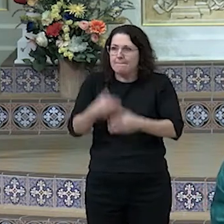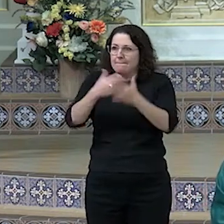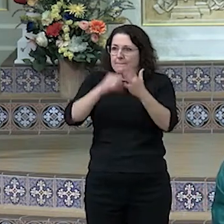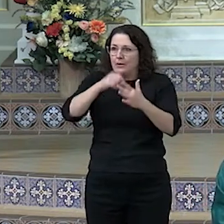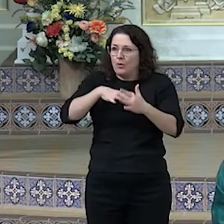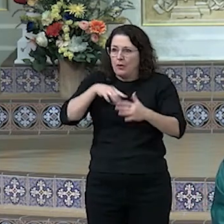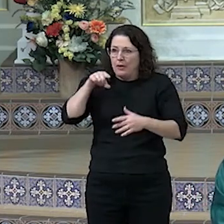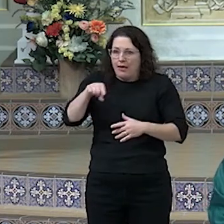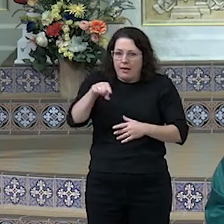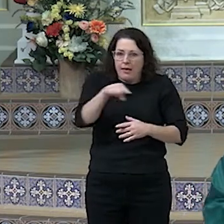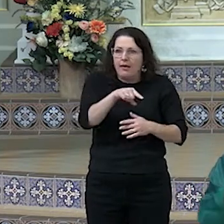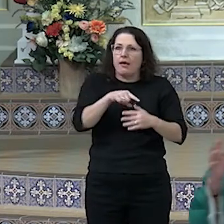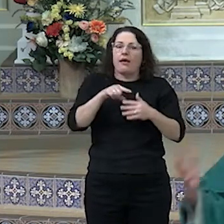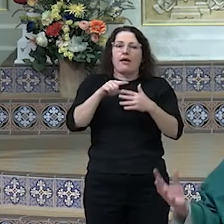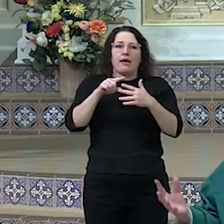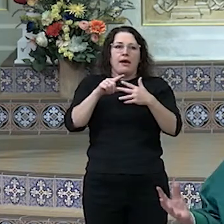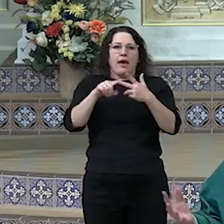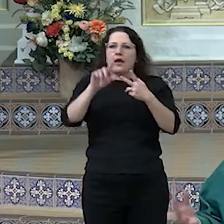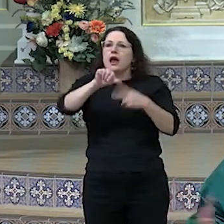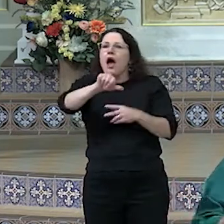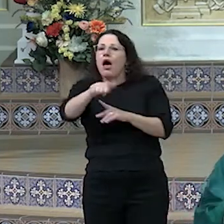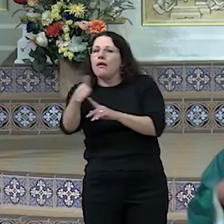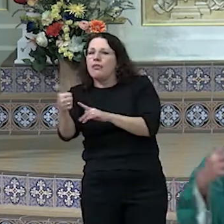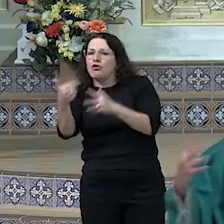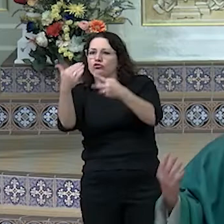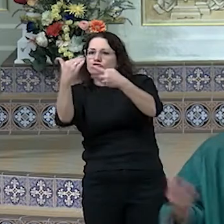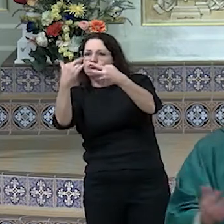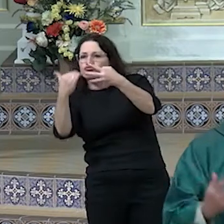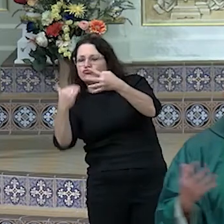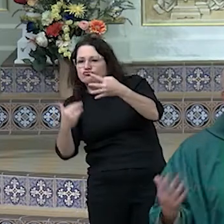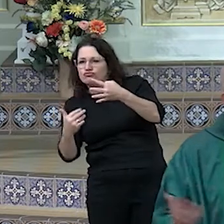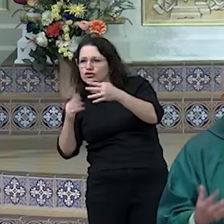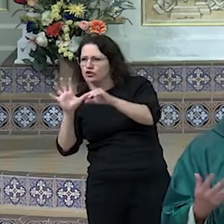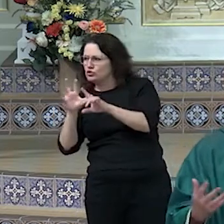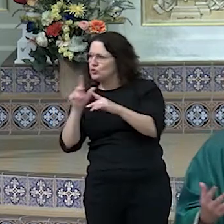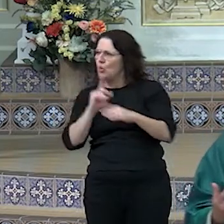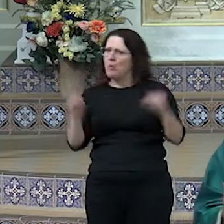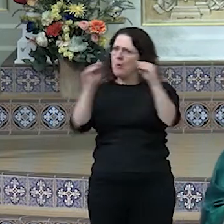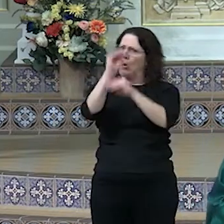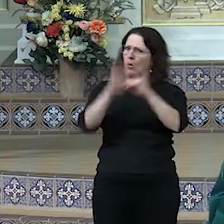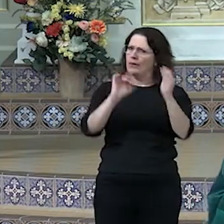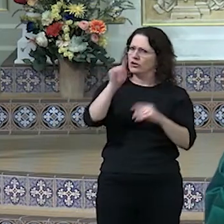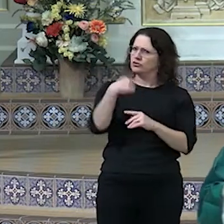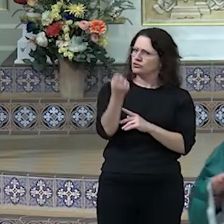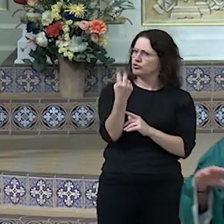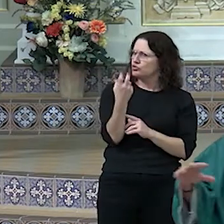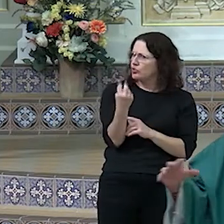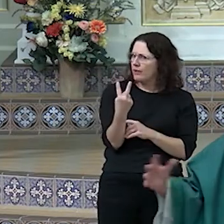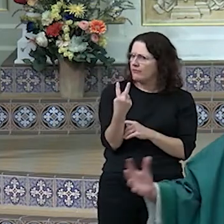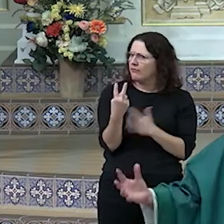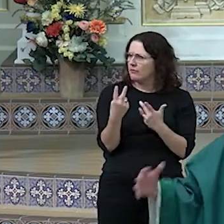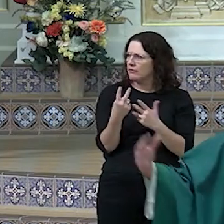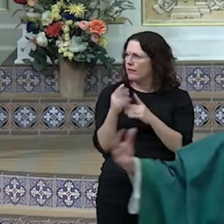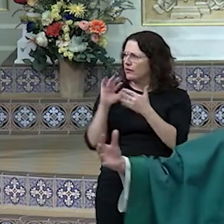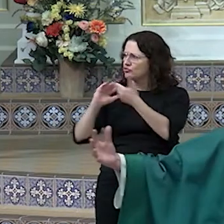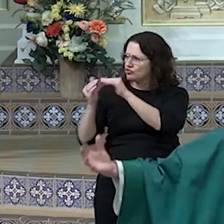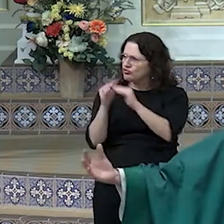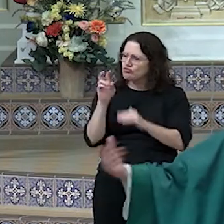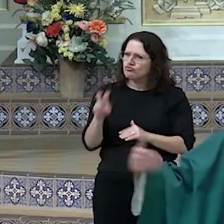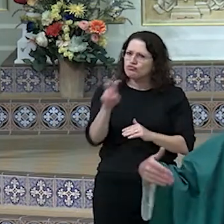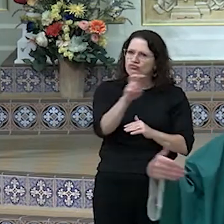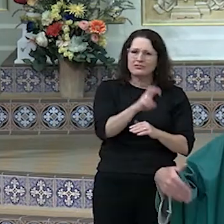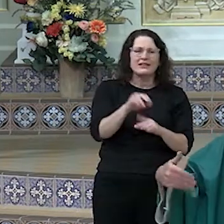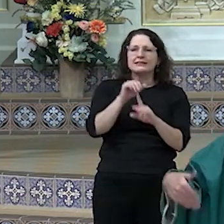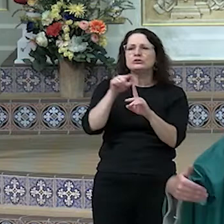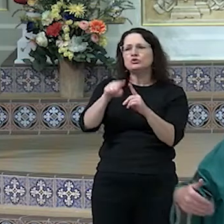named. And there were others that went from town to town. So the disciples of Jesus were